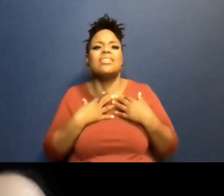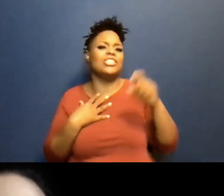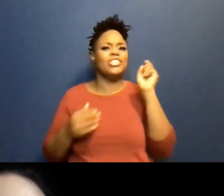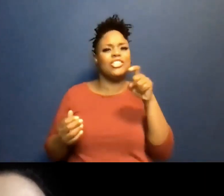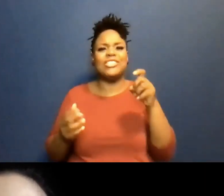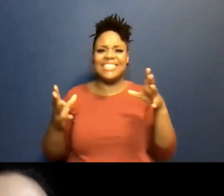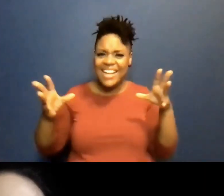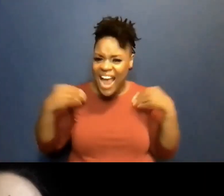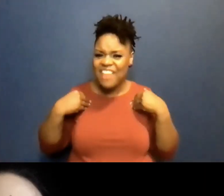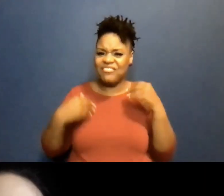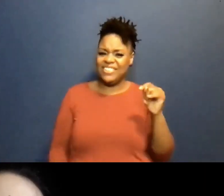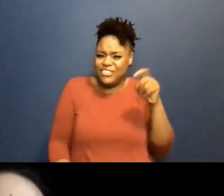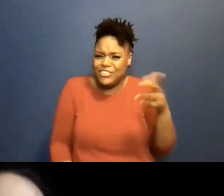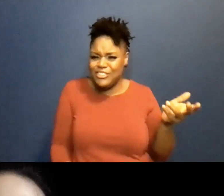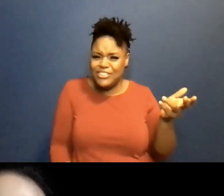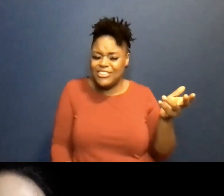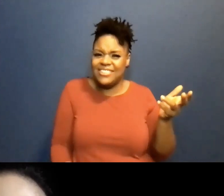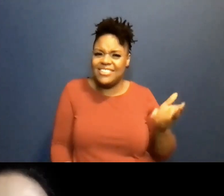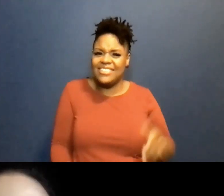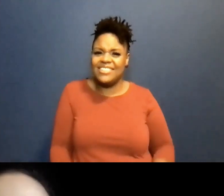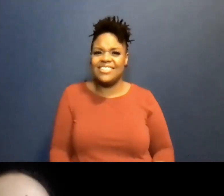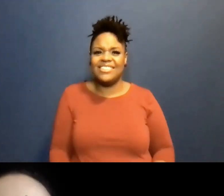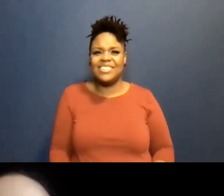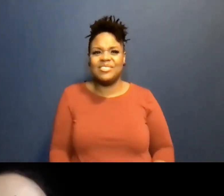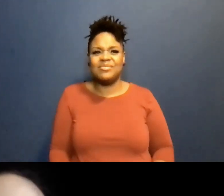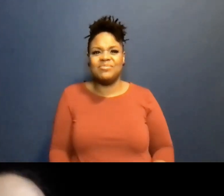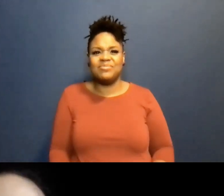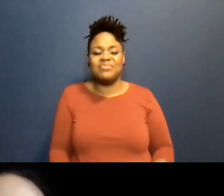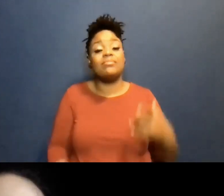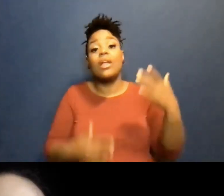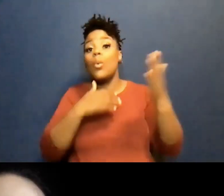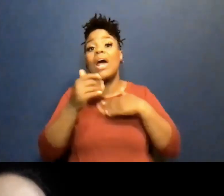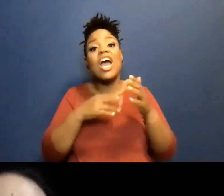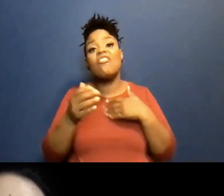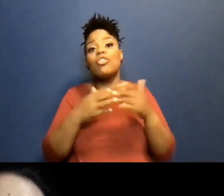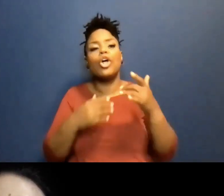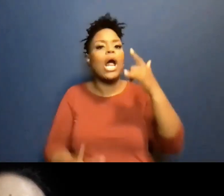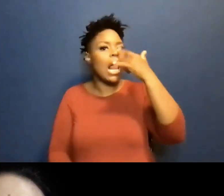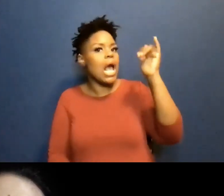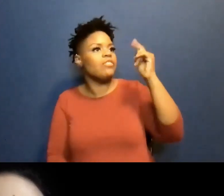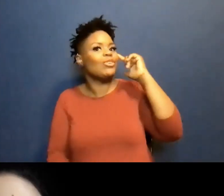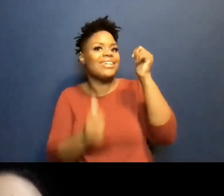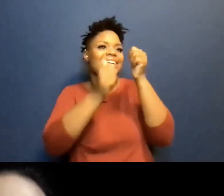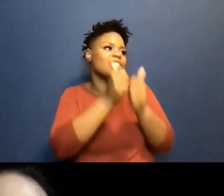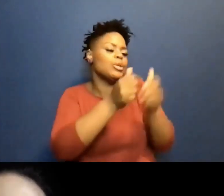whatever form that takes, right? But I do think that was nice to see